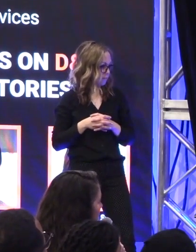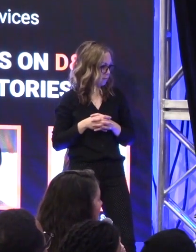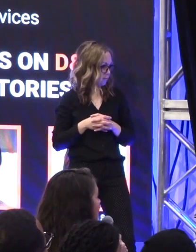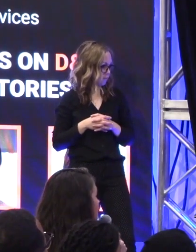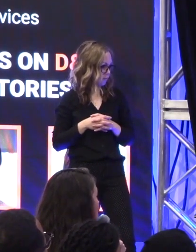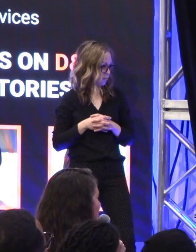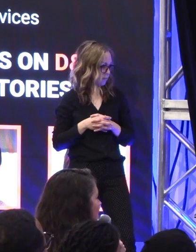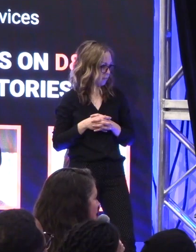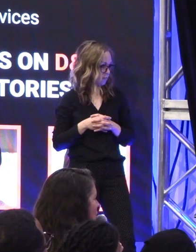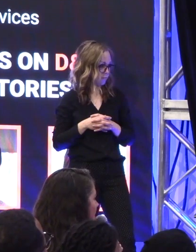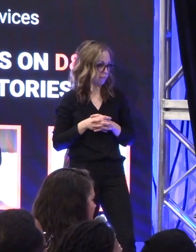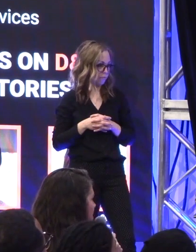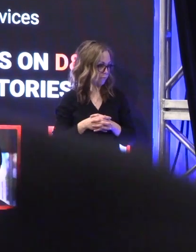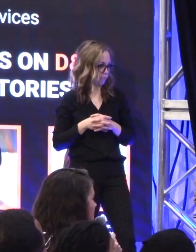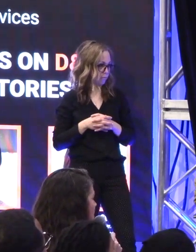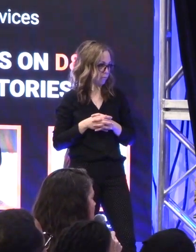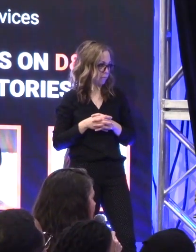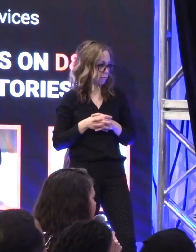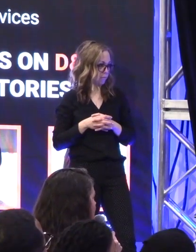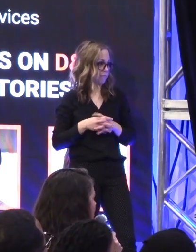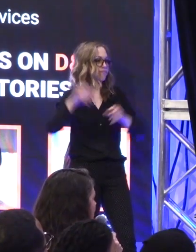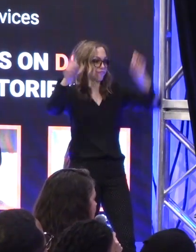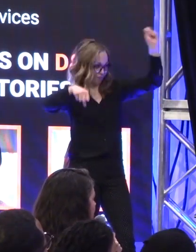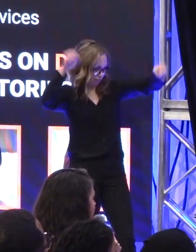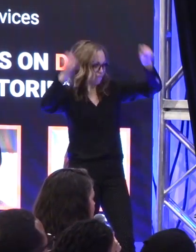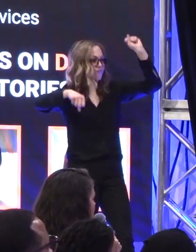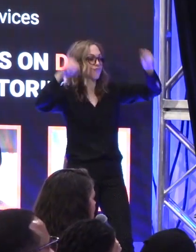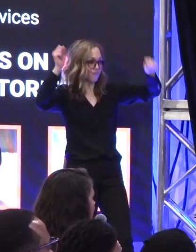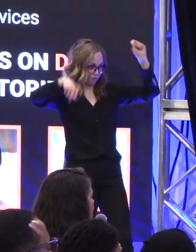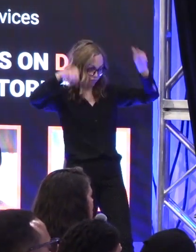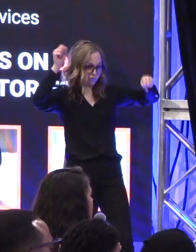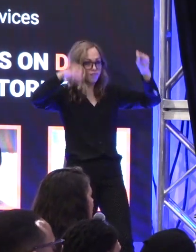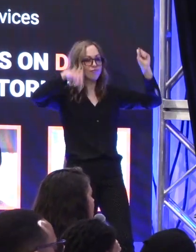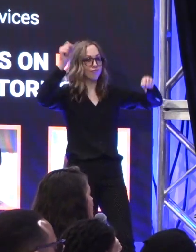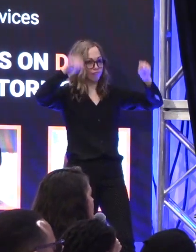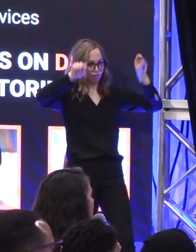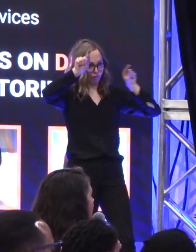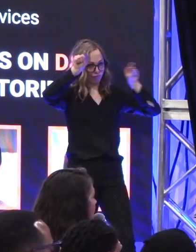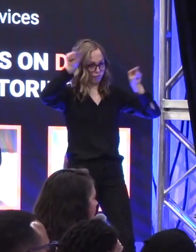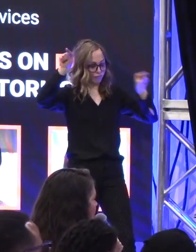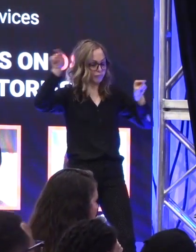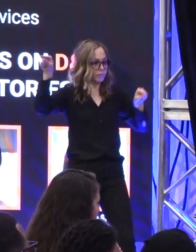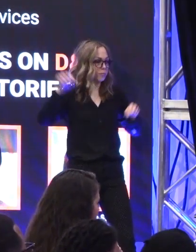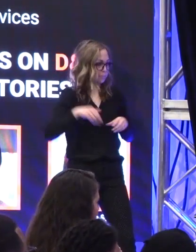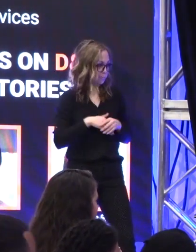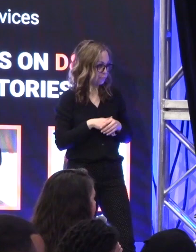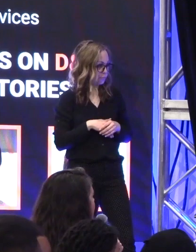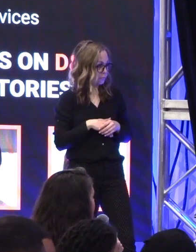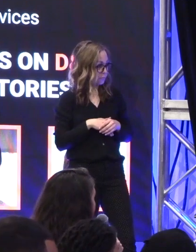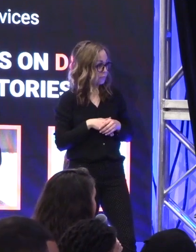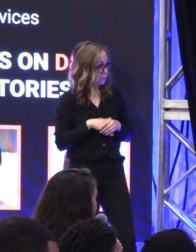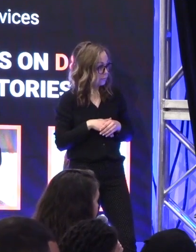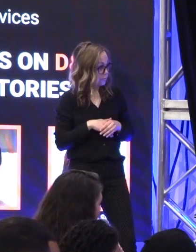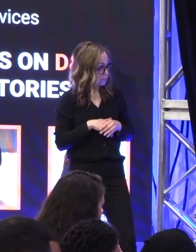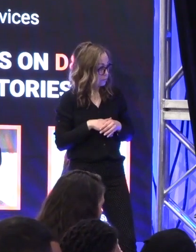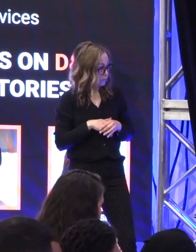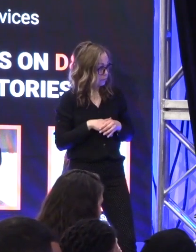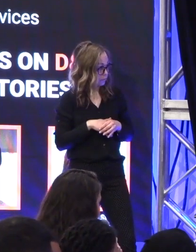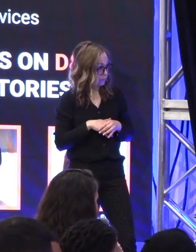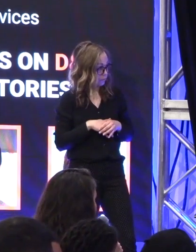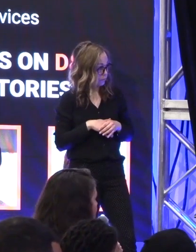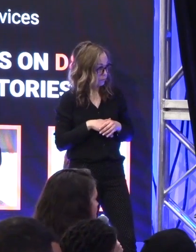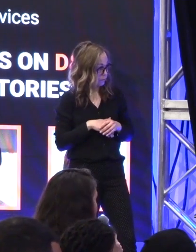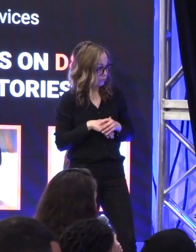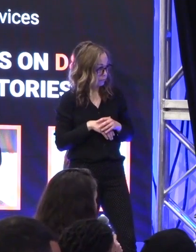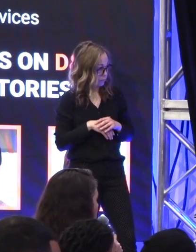cool to know. They're like tokenism, right? They're involved in it as a token. And so really, you need to empower other people, and by